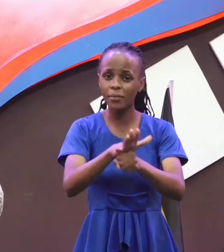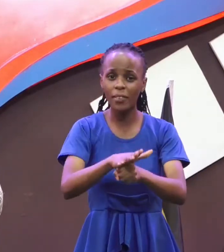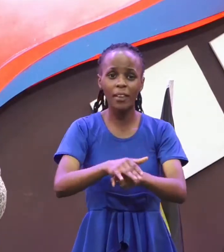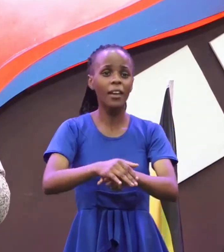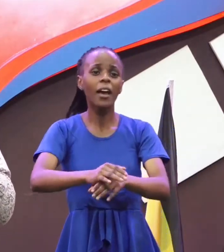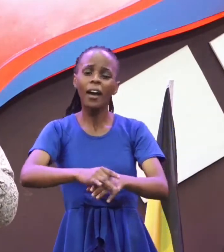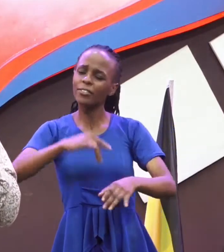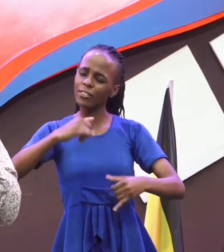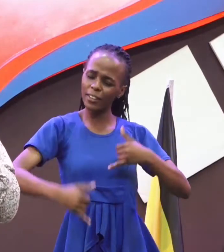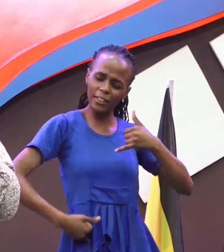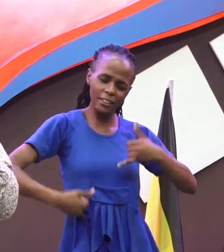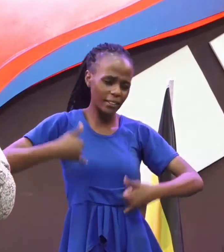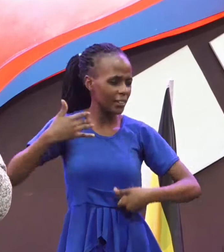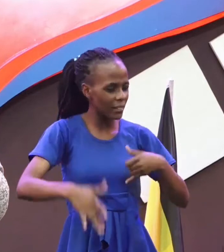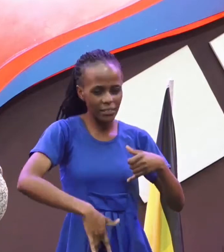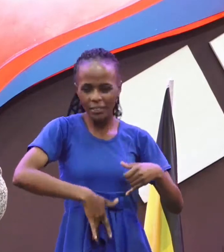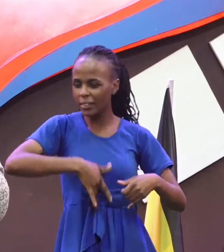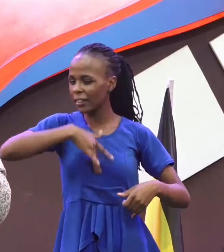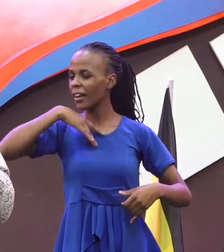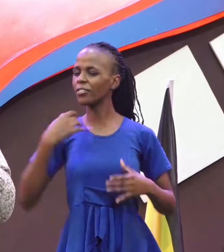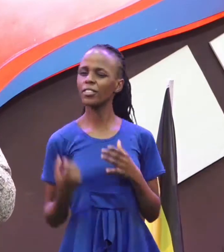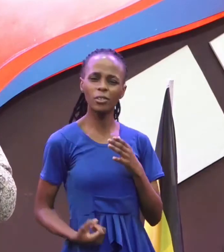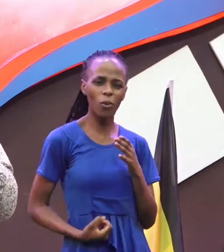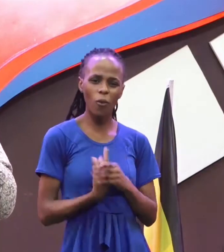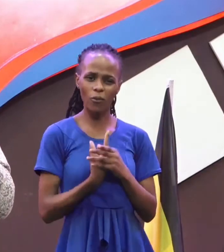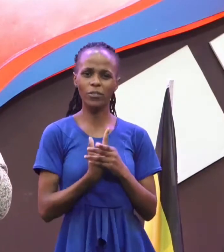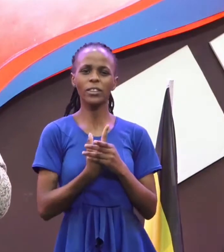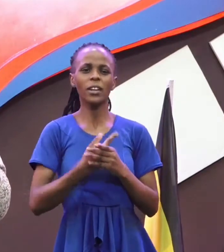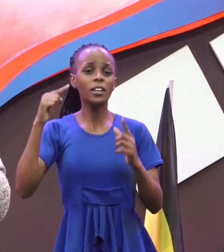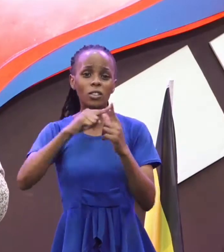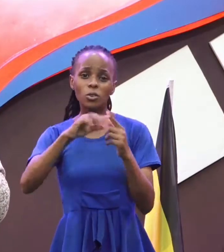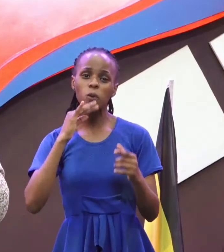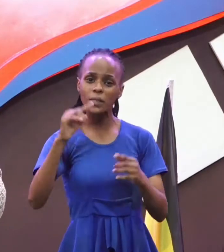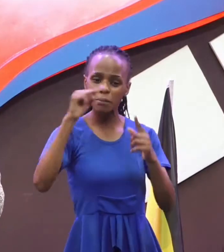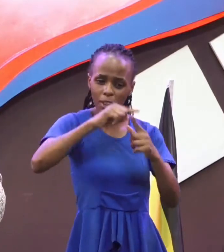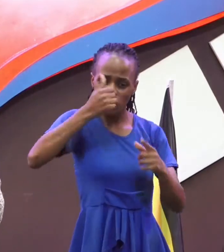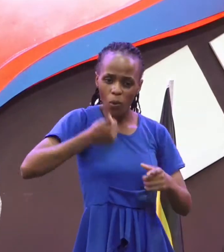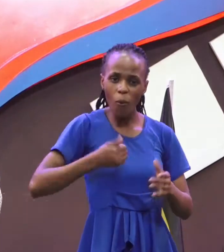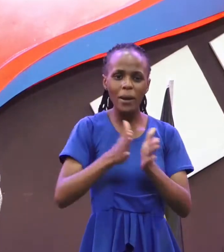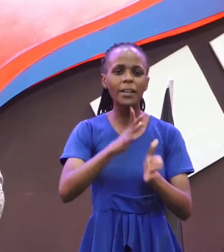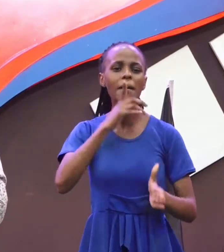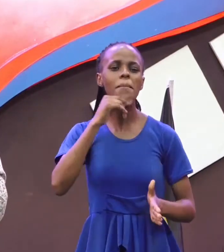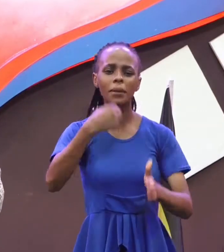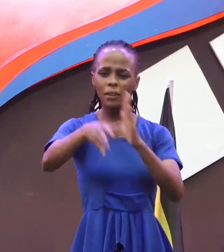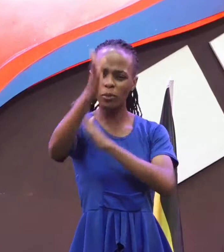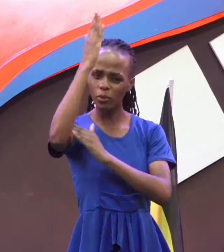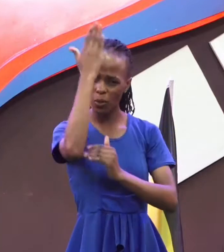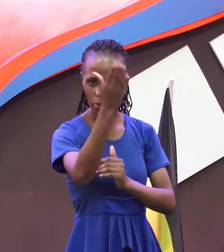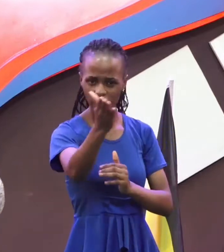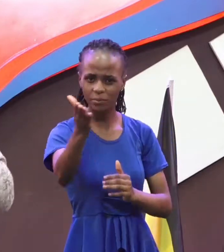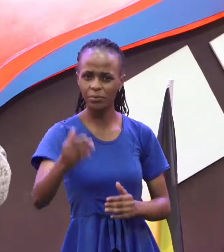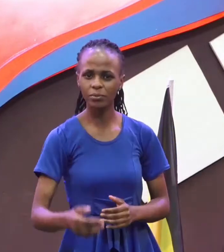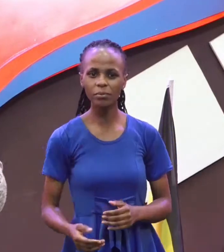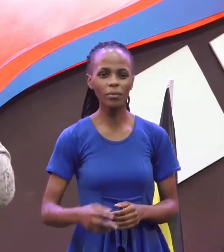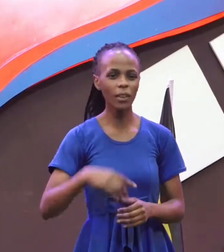I feel delight and joy. I feel bravery to speak to a woman and man